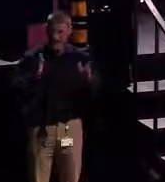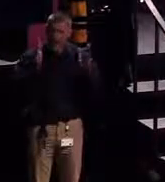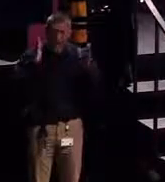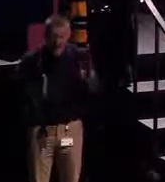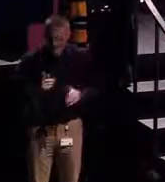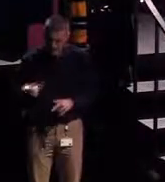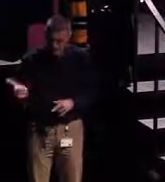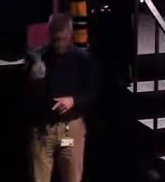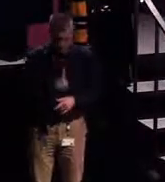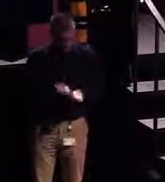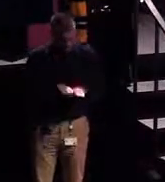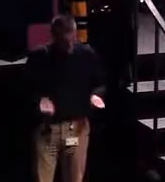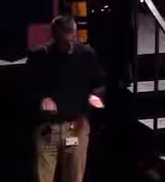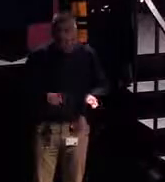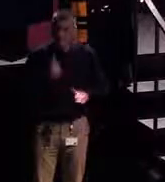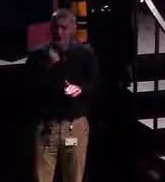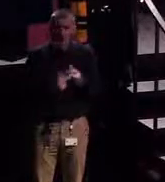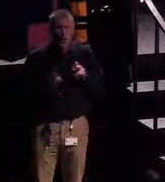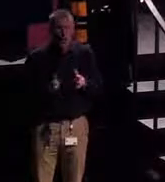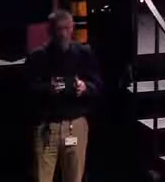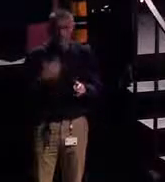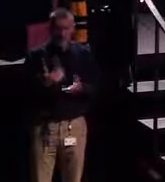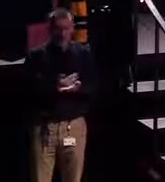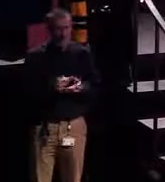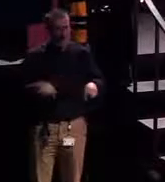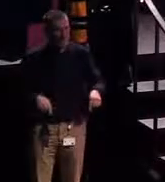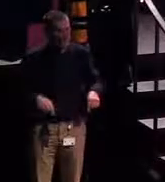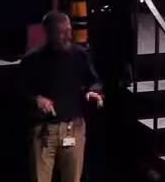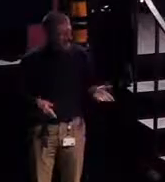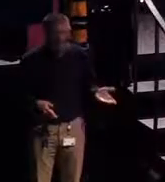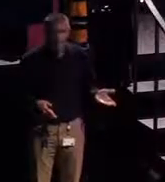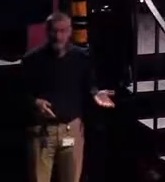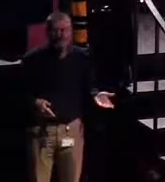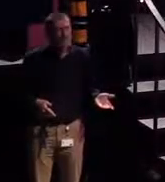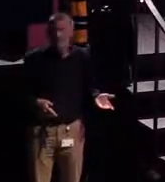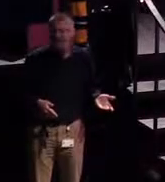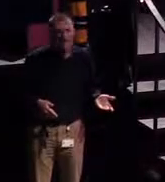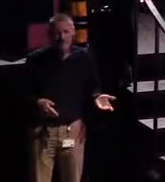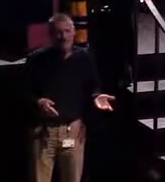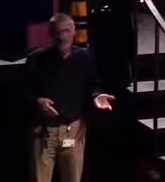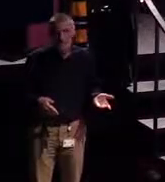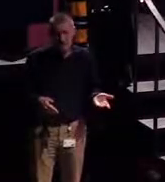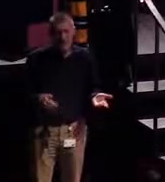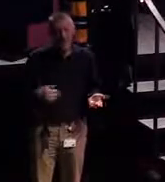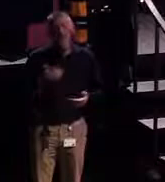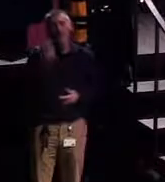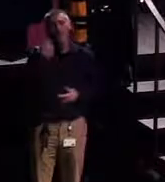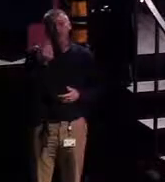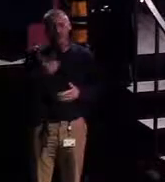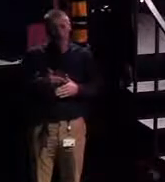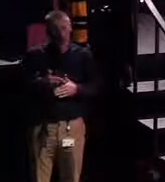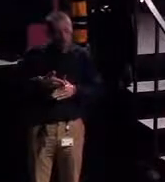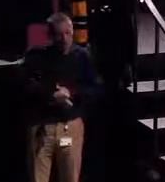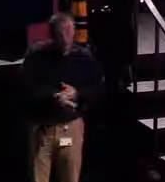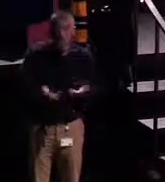feel safe in our theatres. Fuck. Biscuit. And this is where our most recent work at